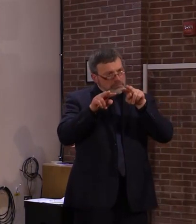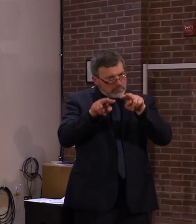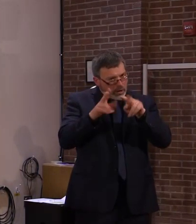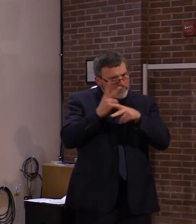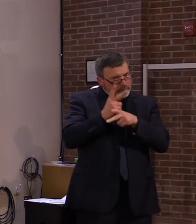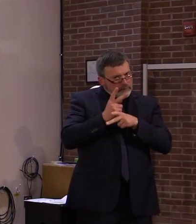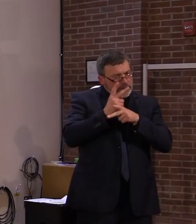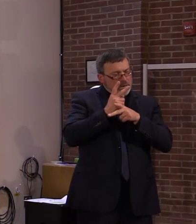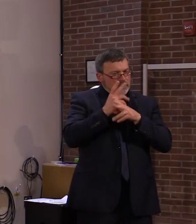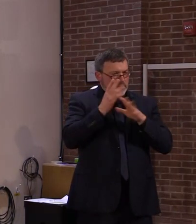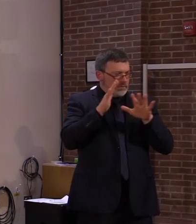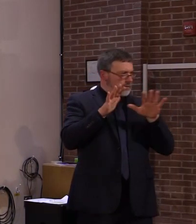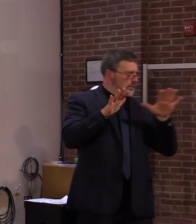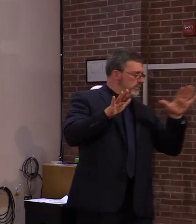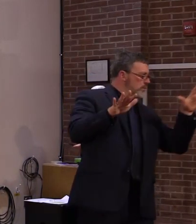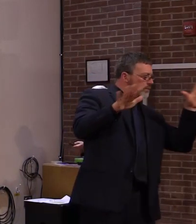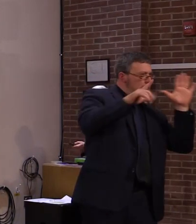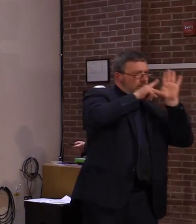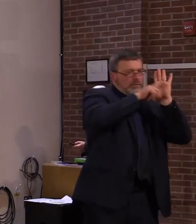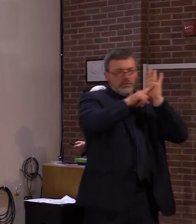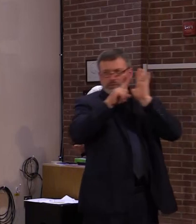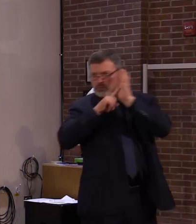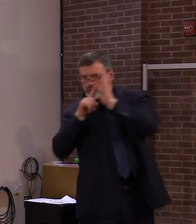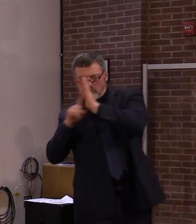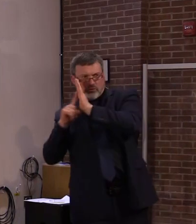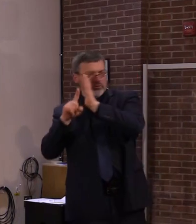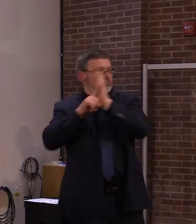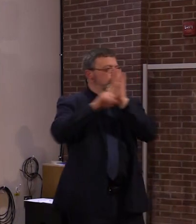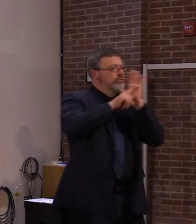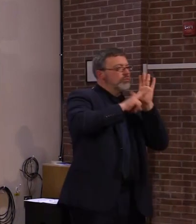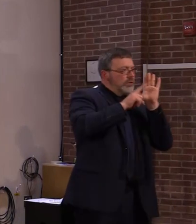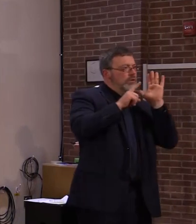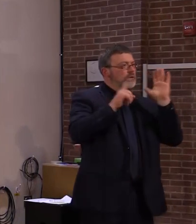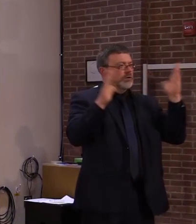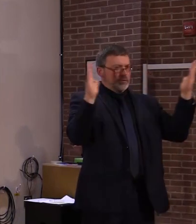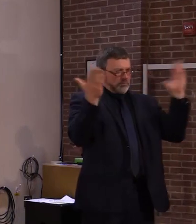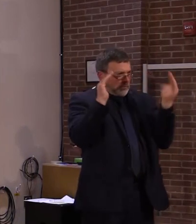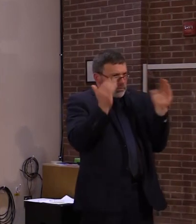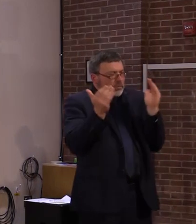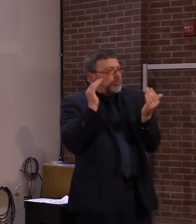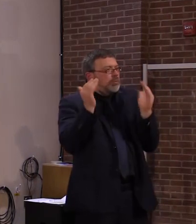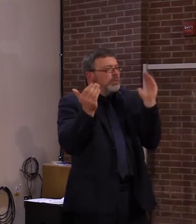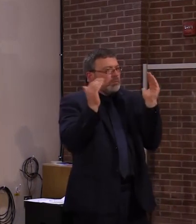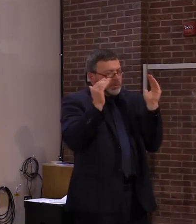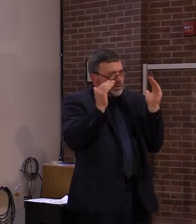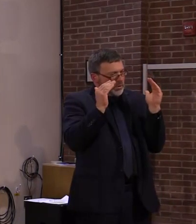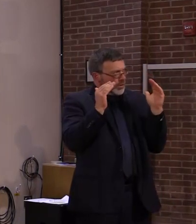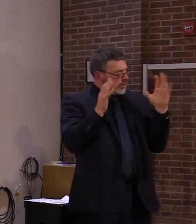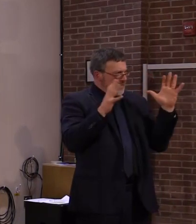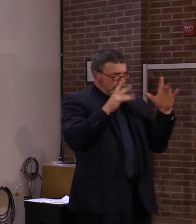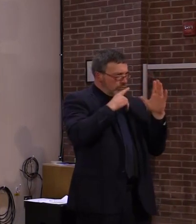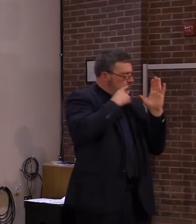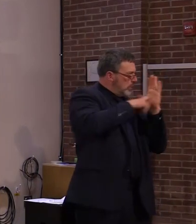vaccine and what has been reported. We certainly know there are major